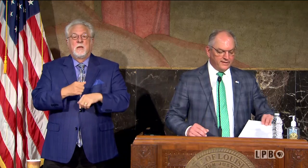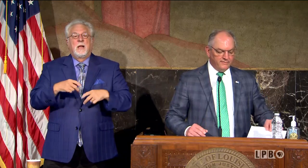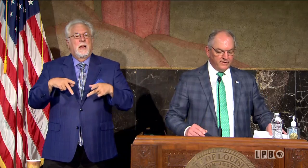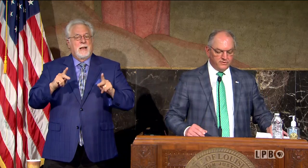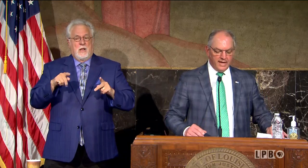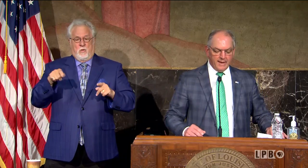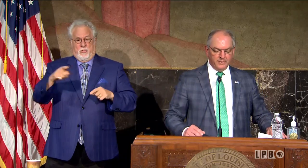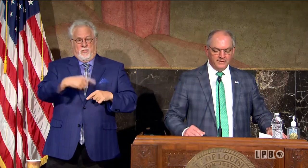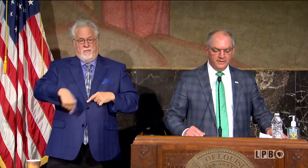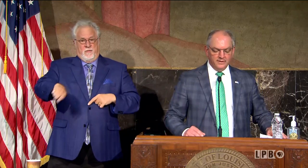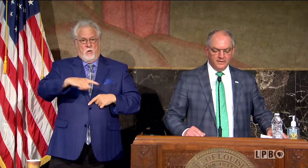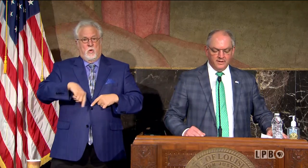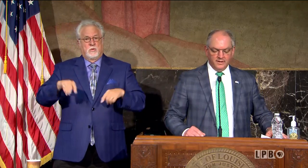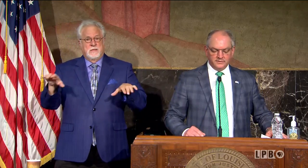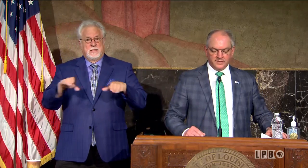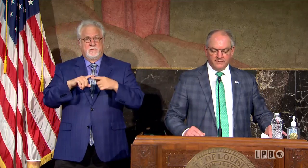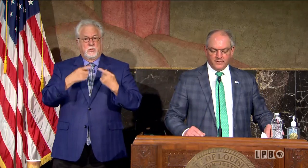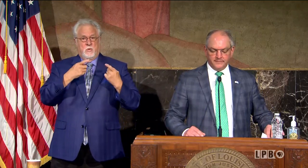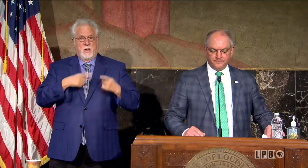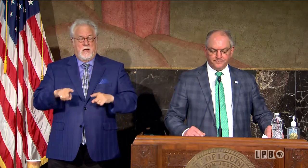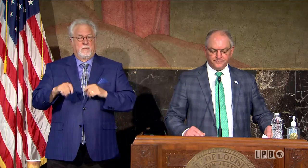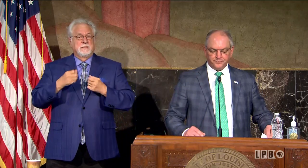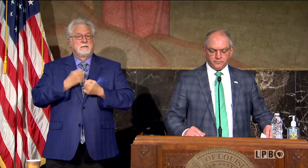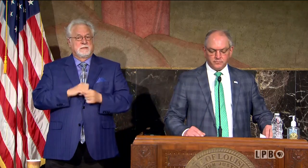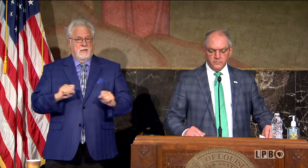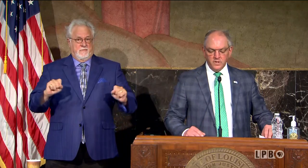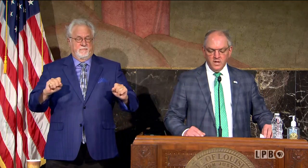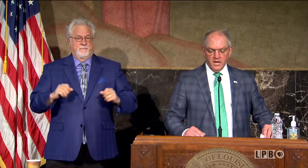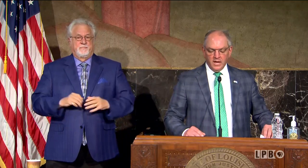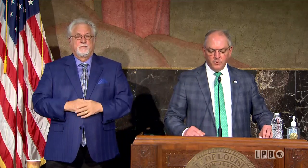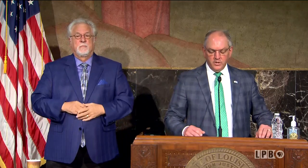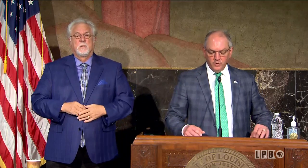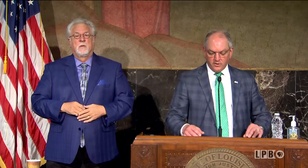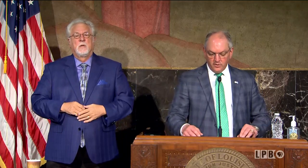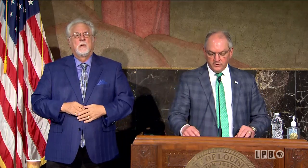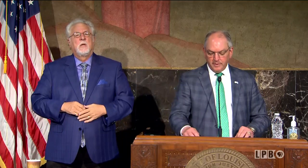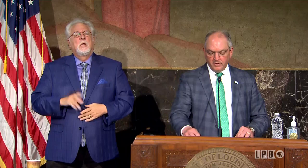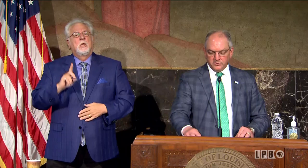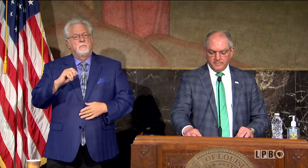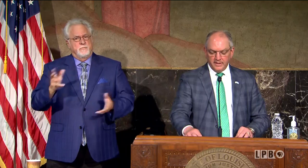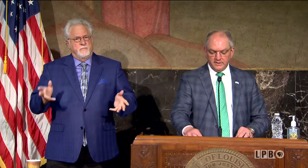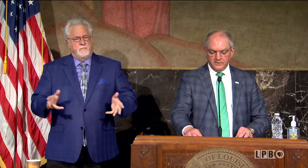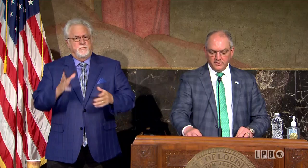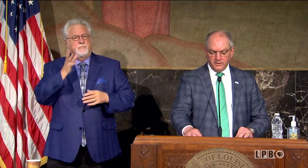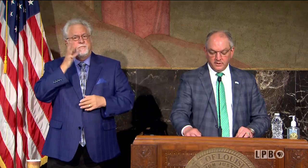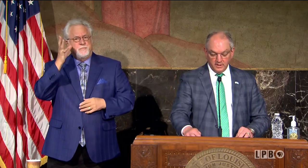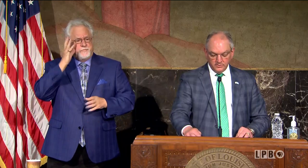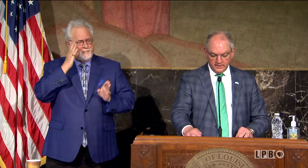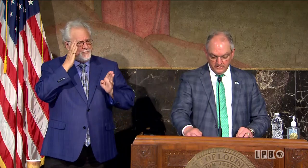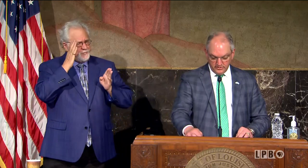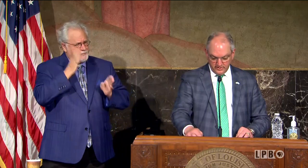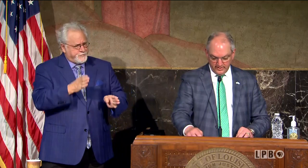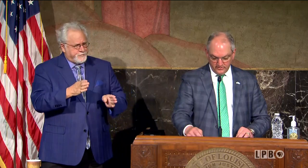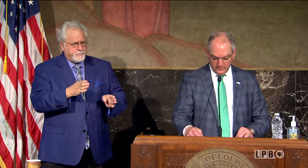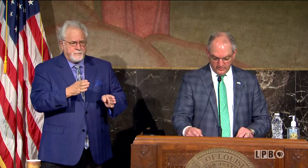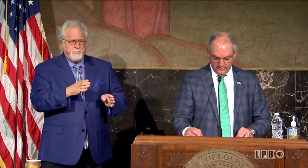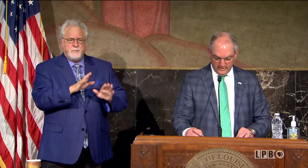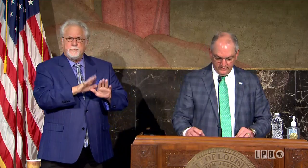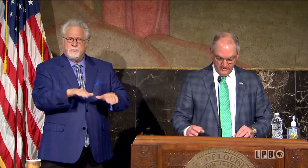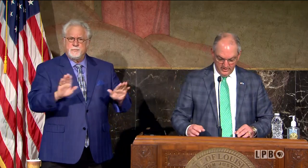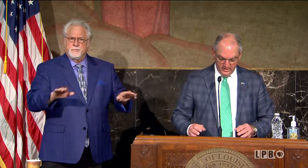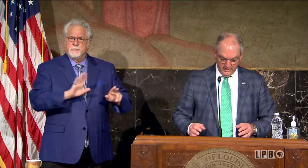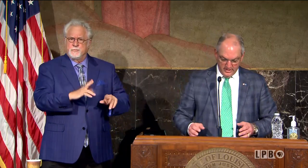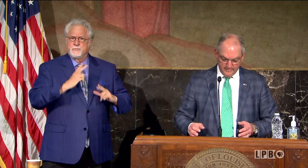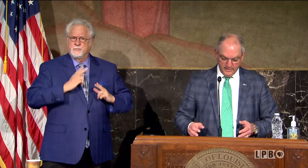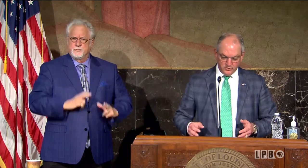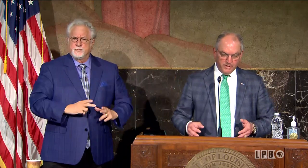those activities to happen safely. And we do encourage parents to pay attention, close attention to their children's